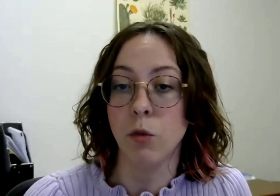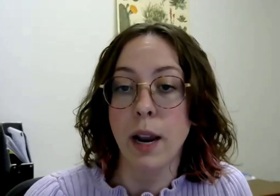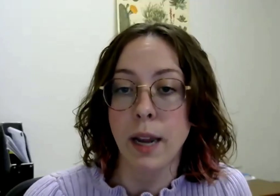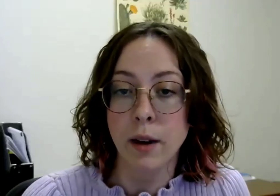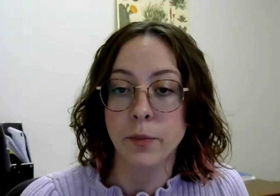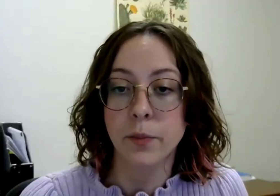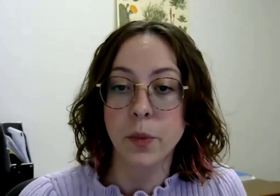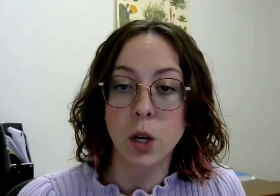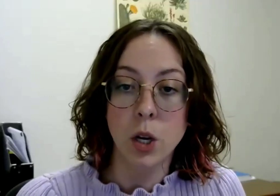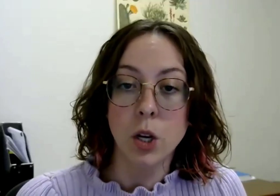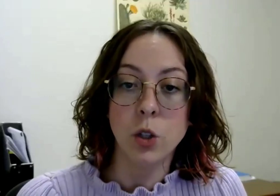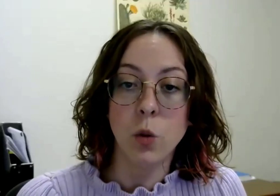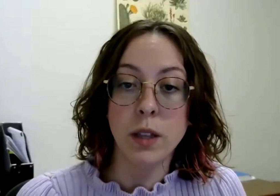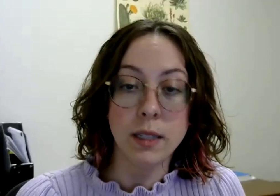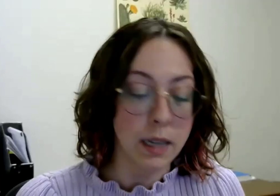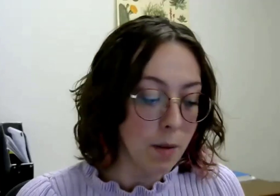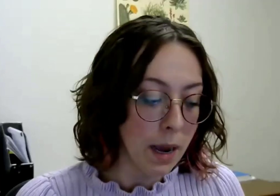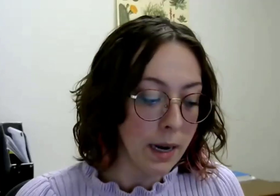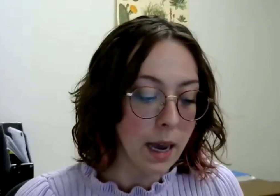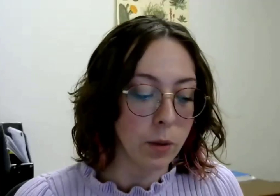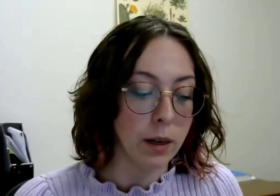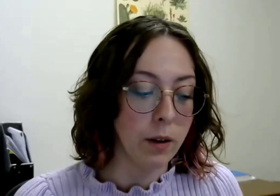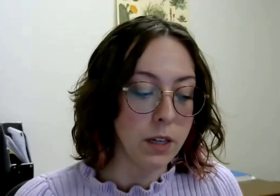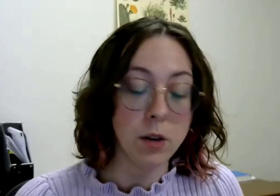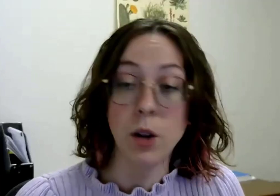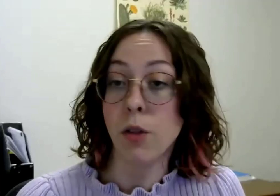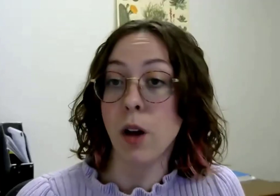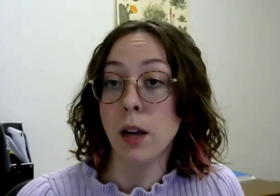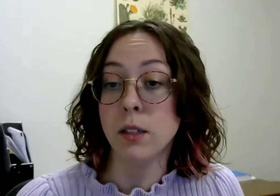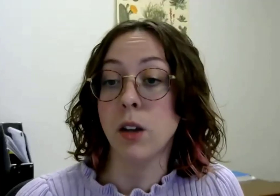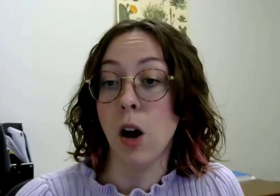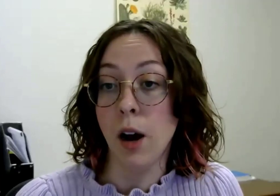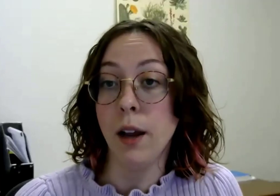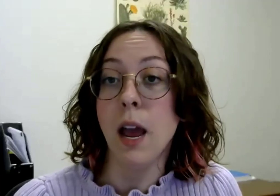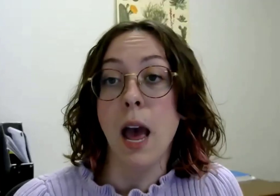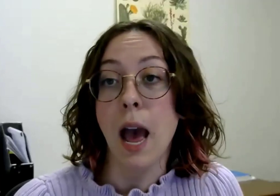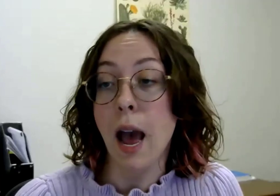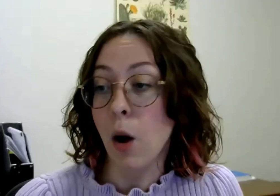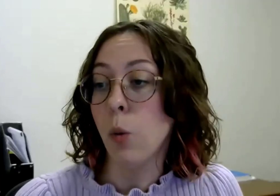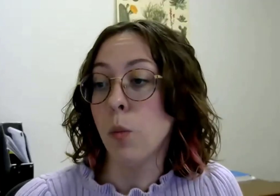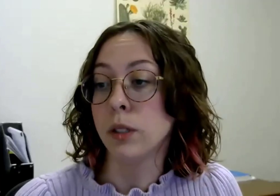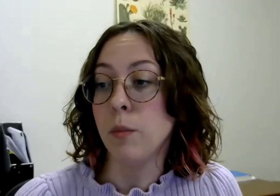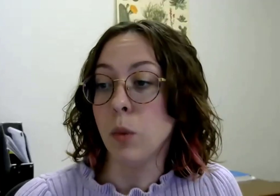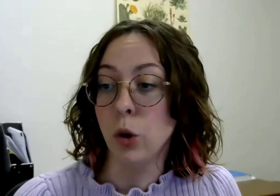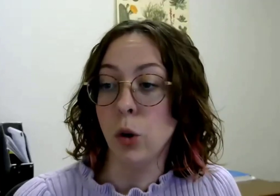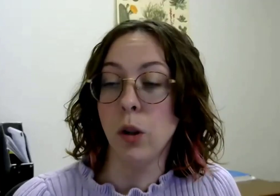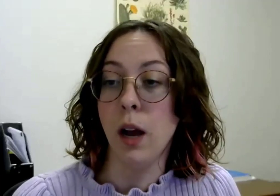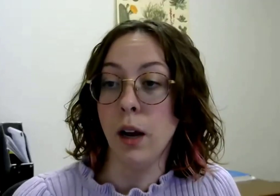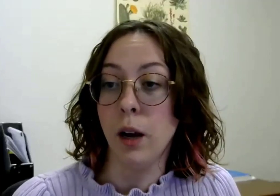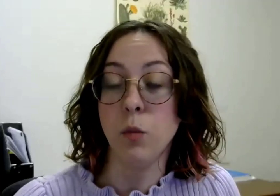topics in writing. So with this in mind, I would love to hear your thoughts on how